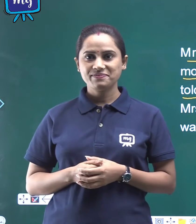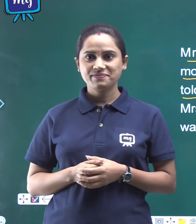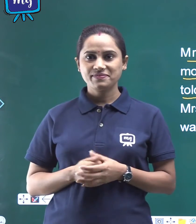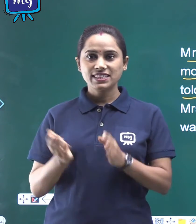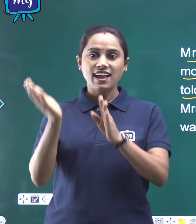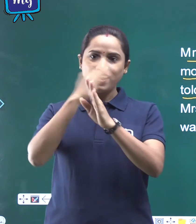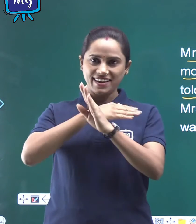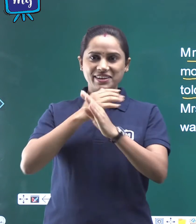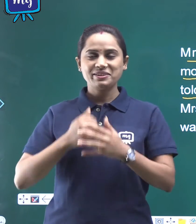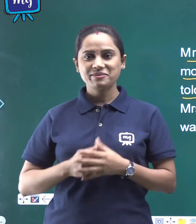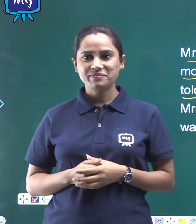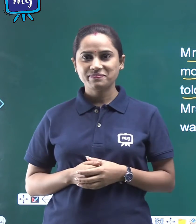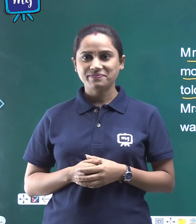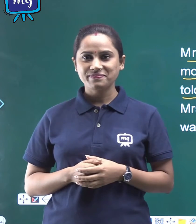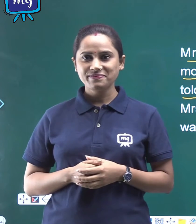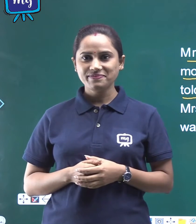earlier